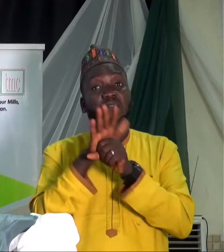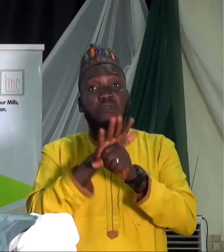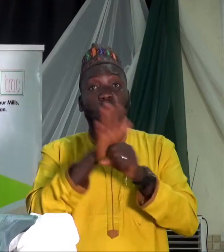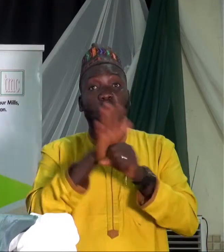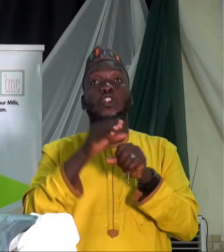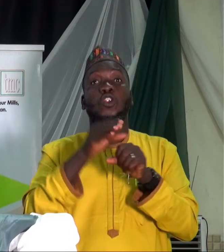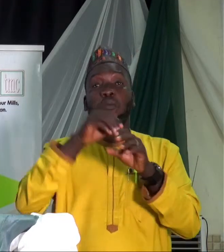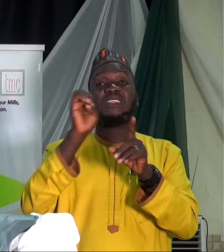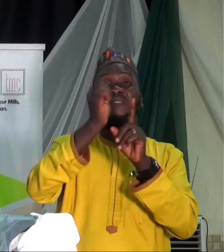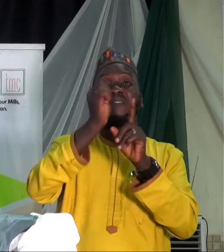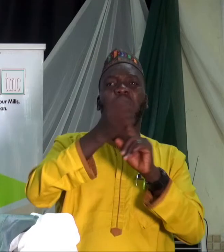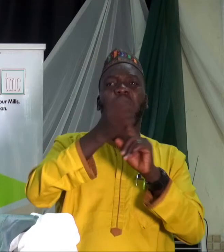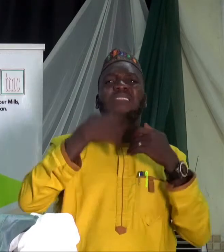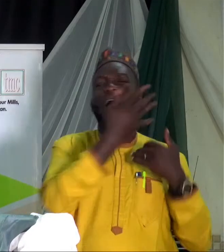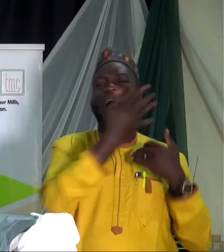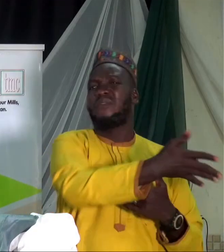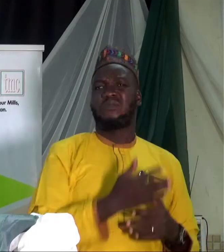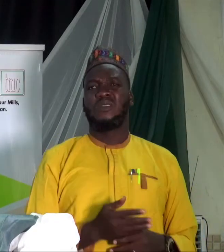ma